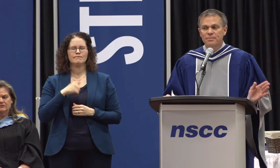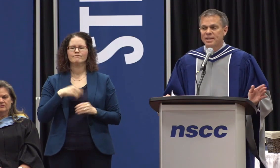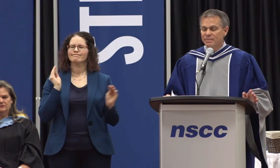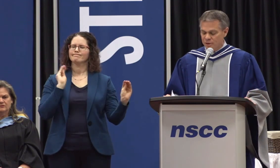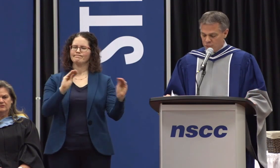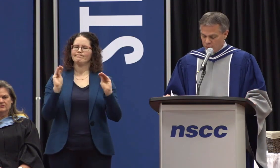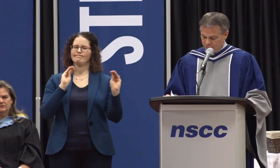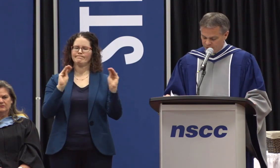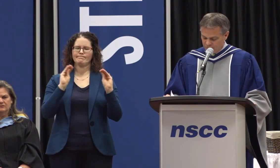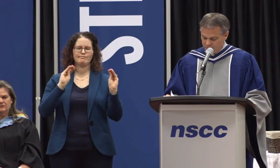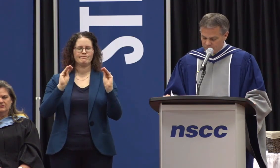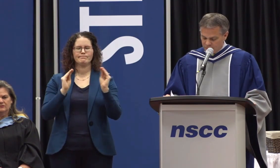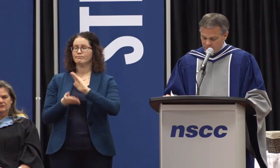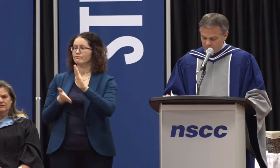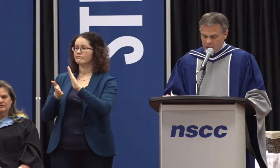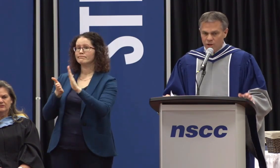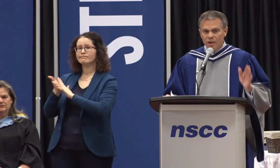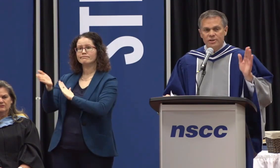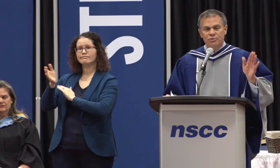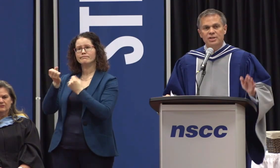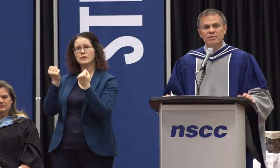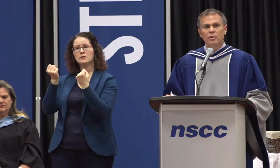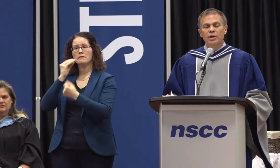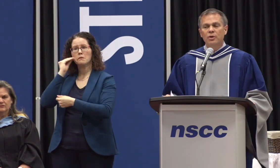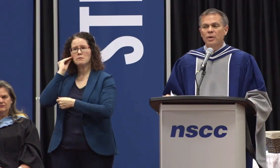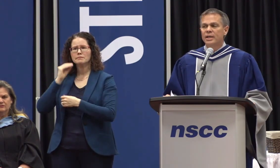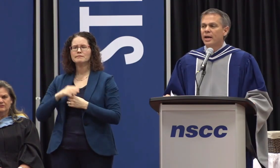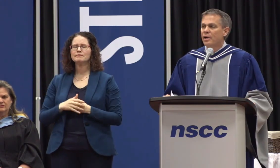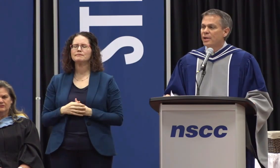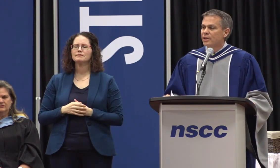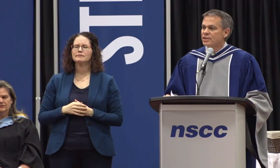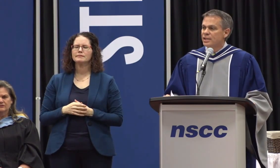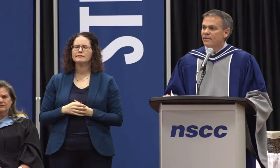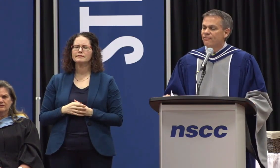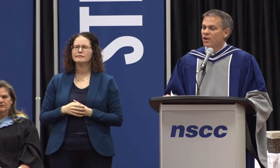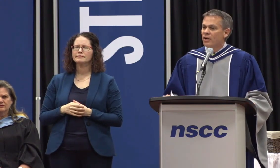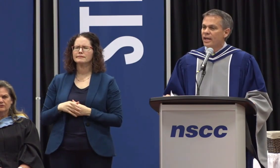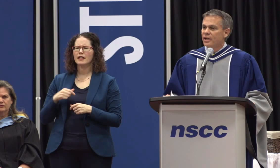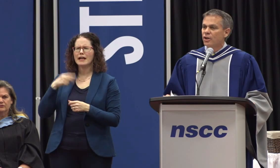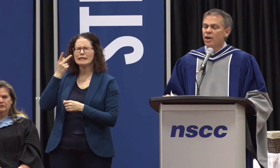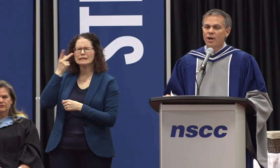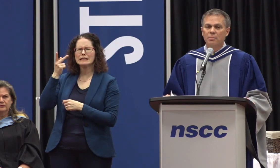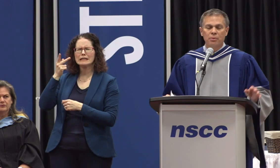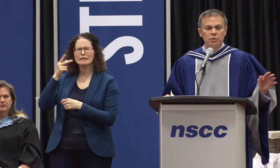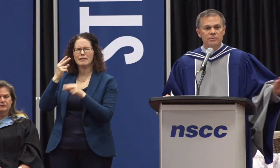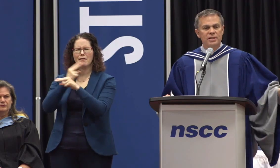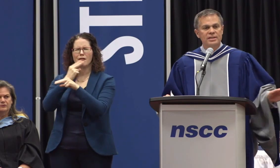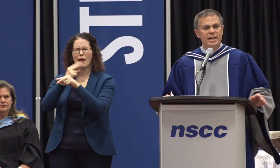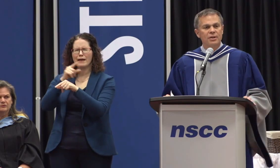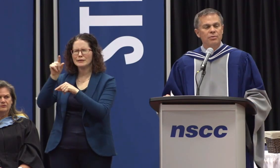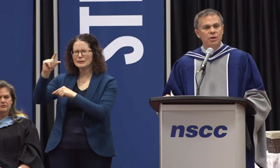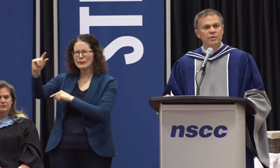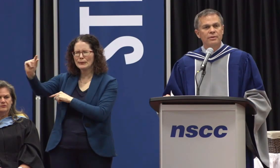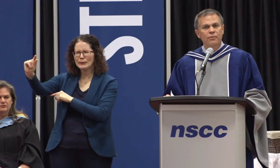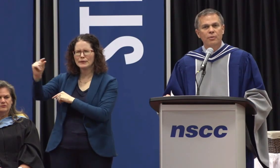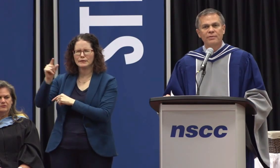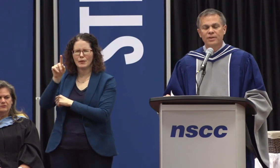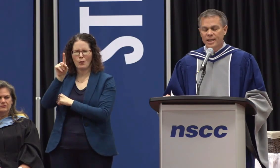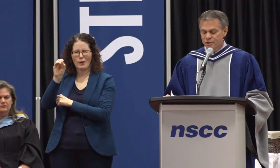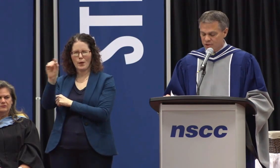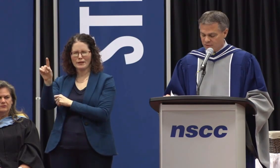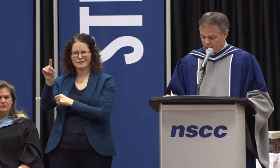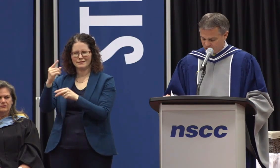back from Digby to Wolfville, on a long stretch of the 101 highway, I could see far ahead a car pulled over to the side of the road with the